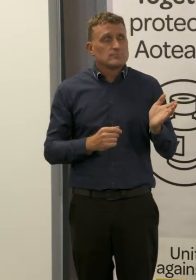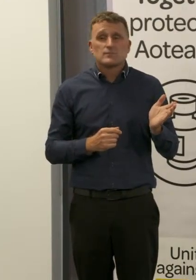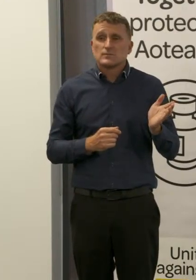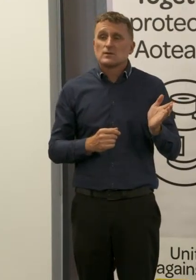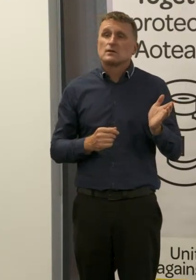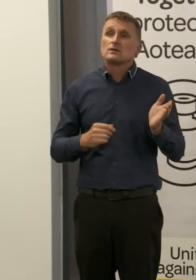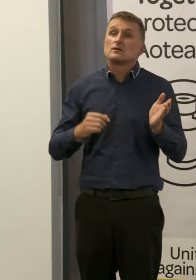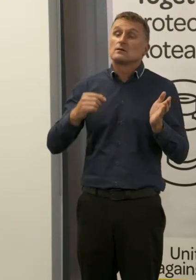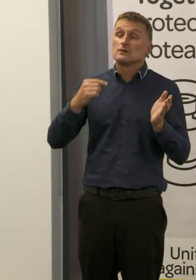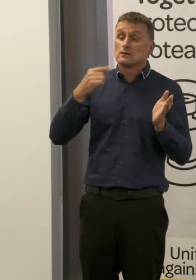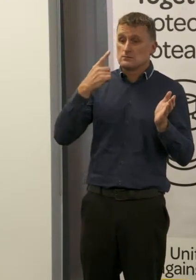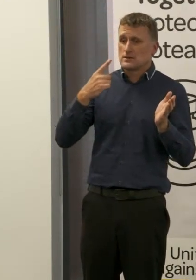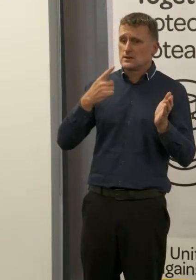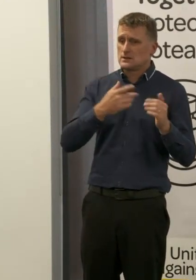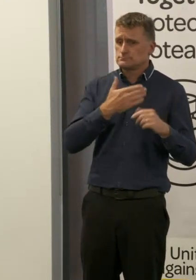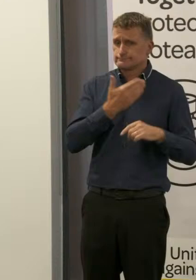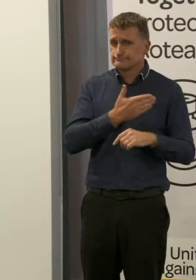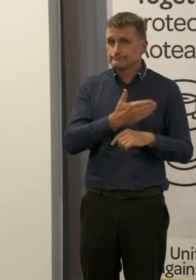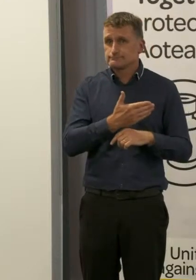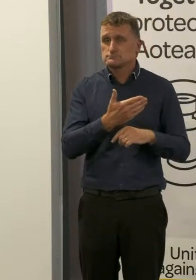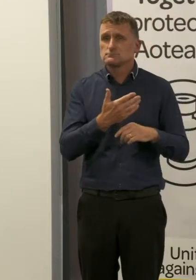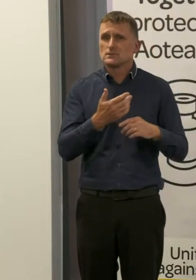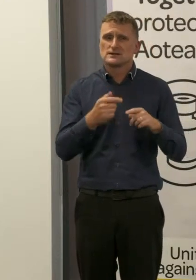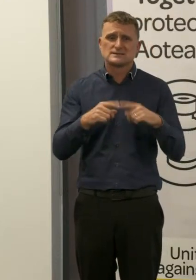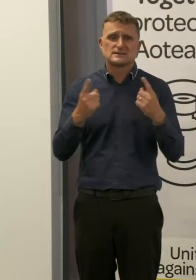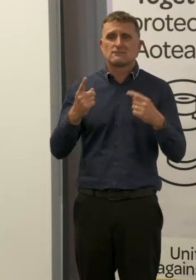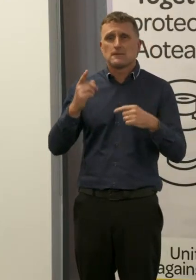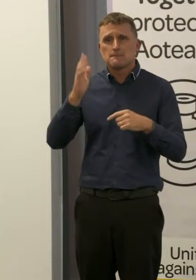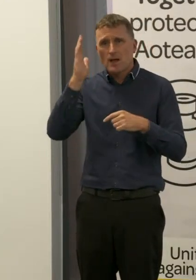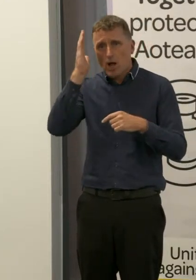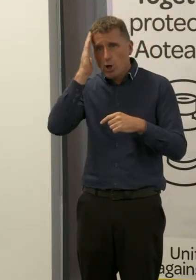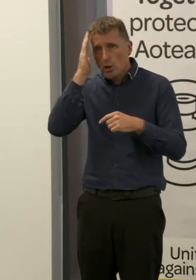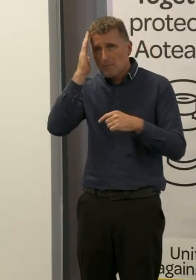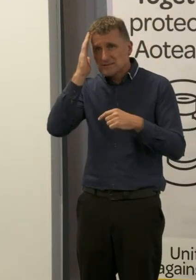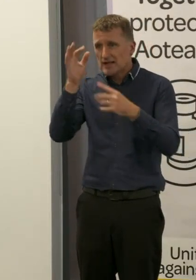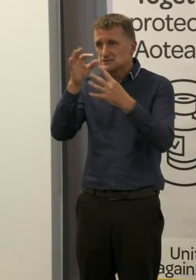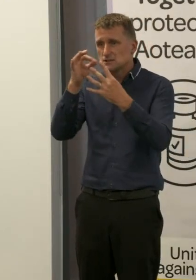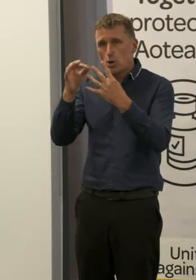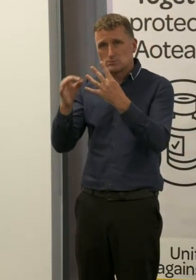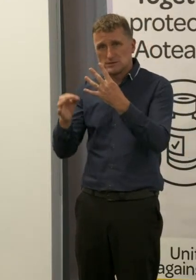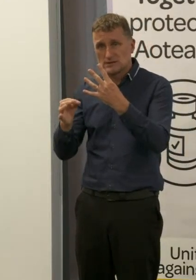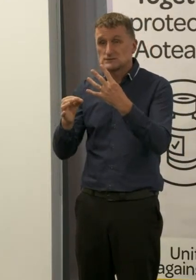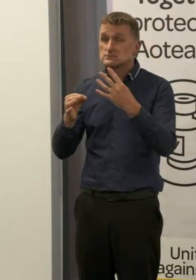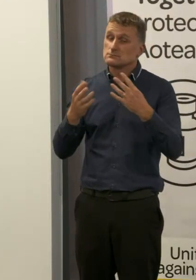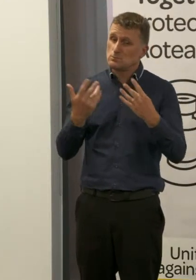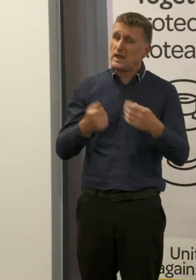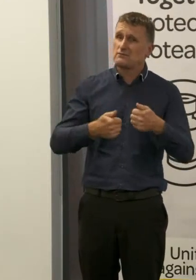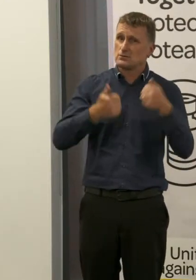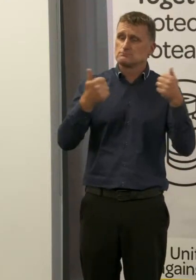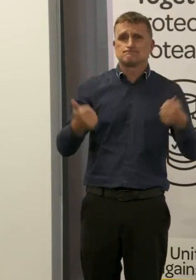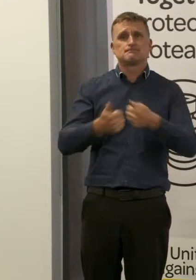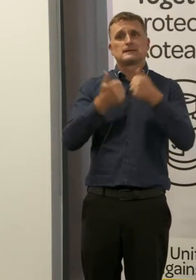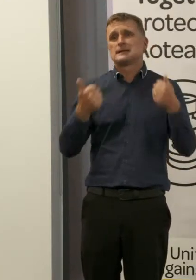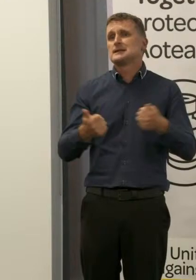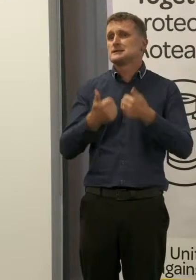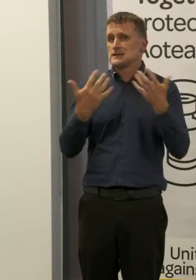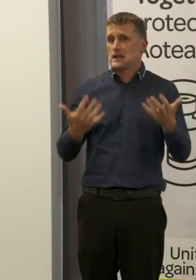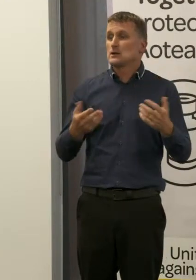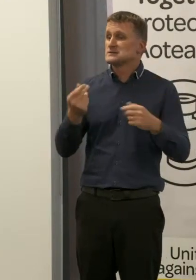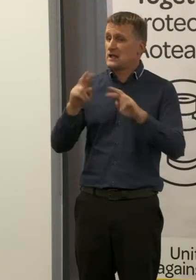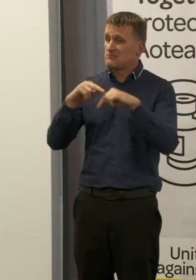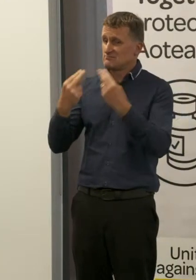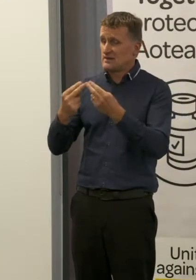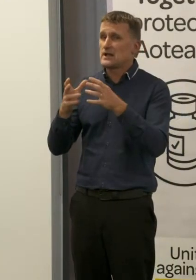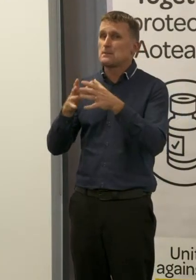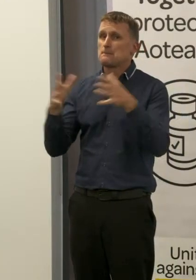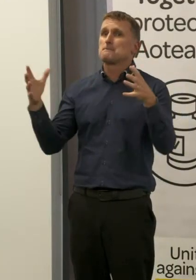ever been better placed to have a range of accommodation options, including for whānau that have, where there are large households. And of